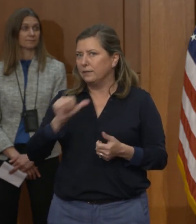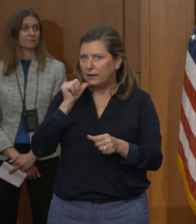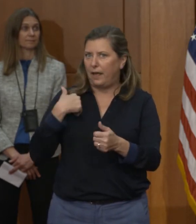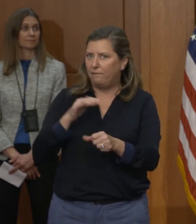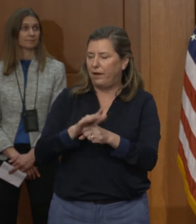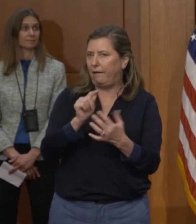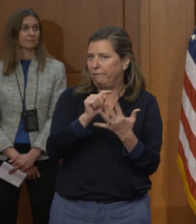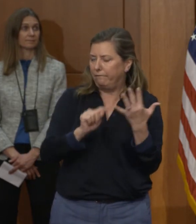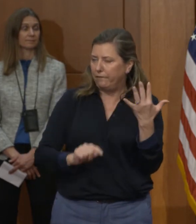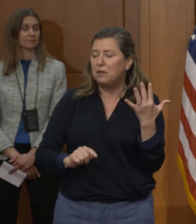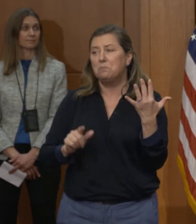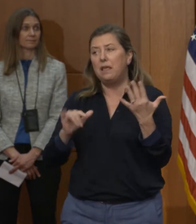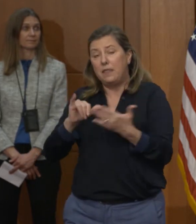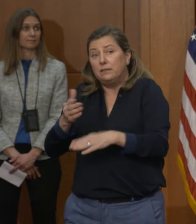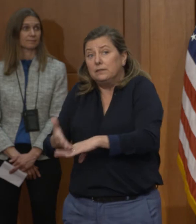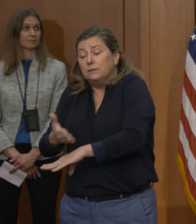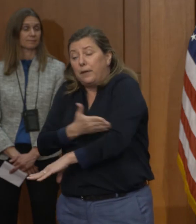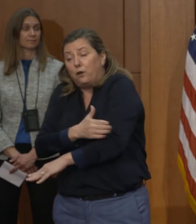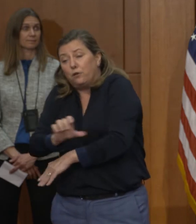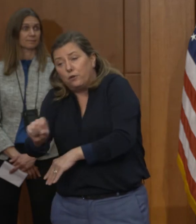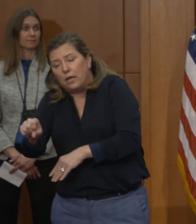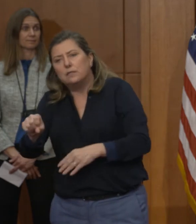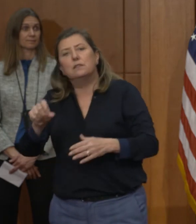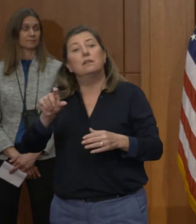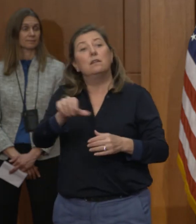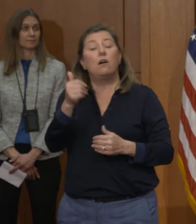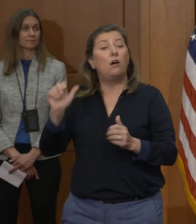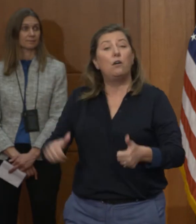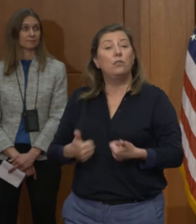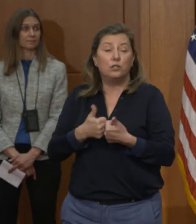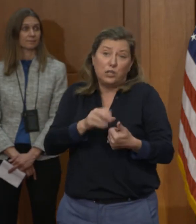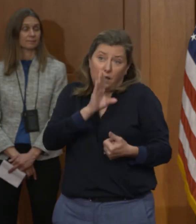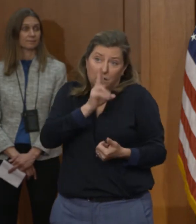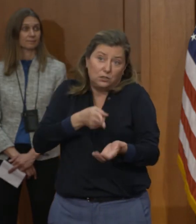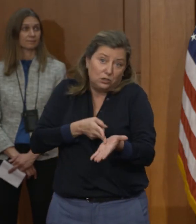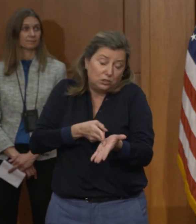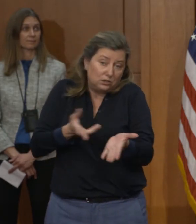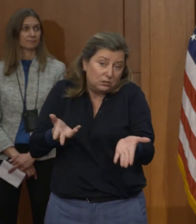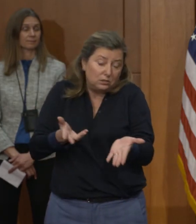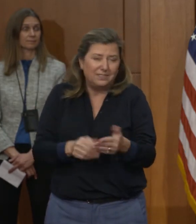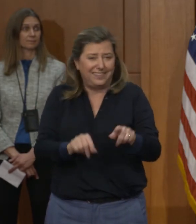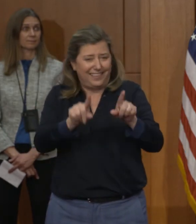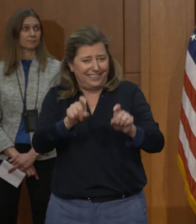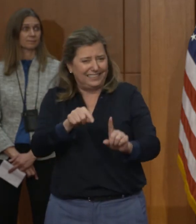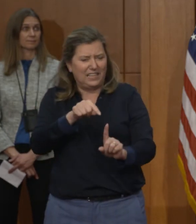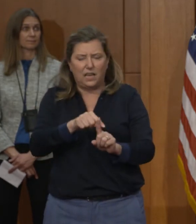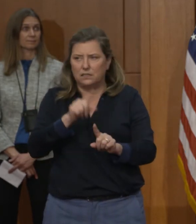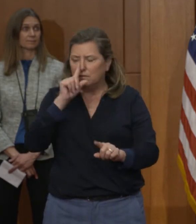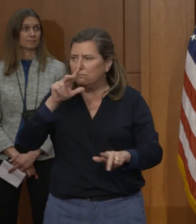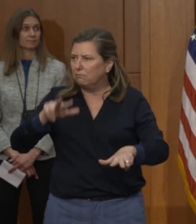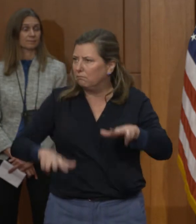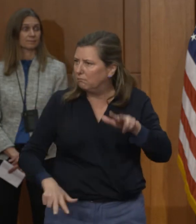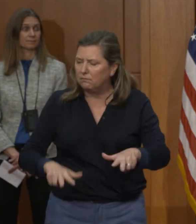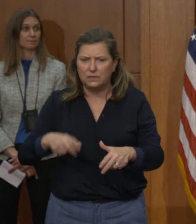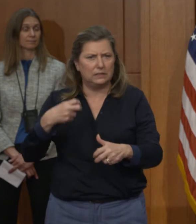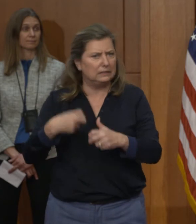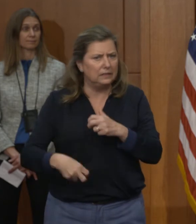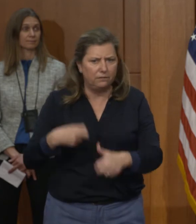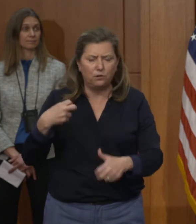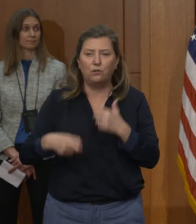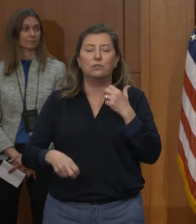doing better with our supplies. But the other challenge, quite frankly, was that the test was so cumbersome that a lot